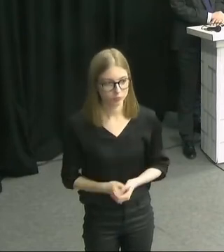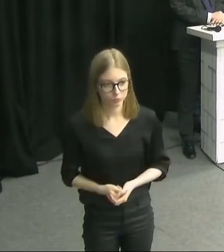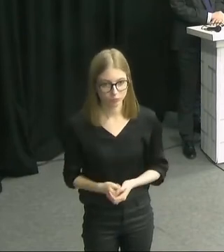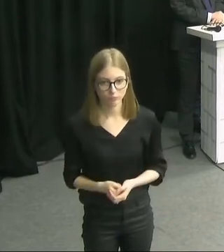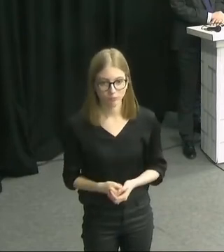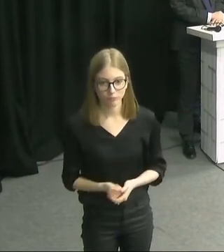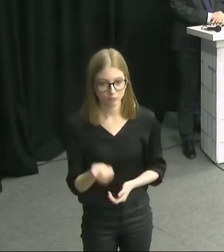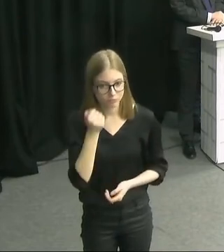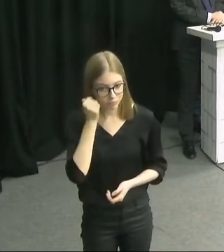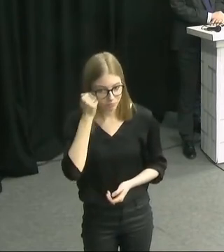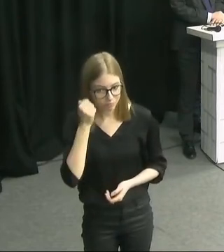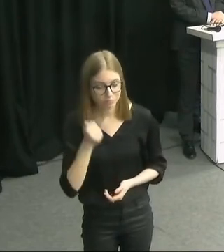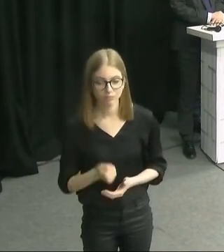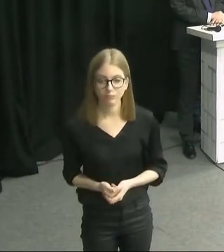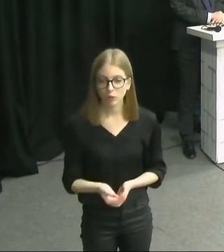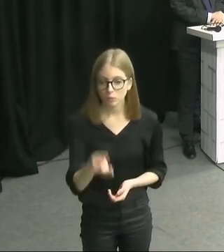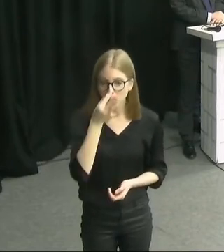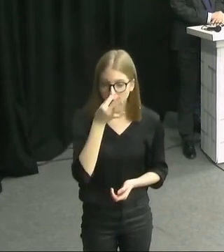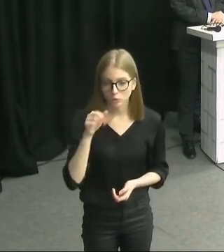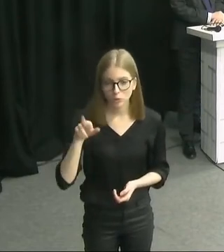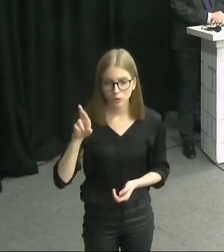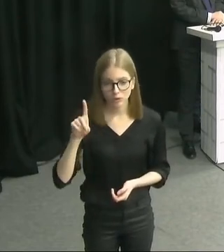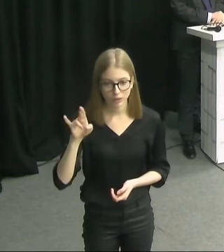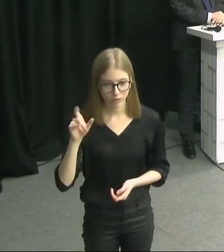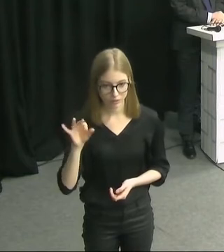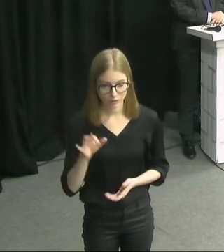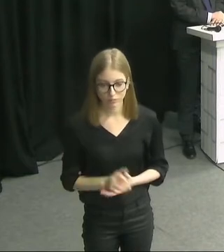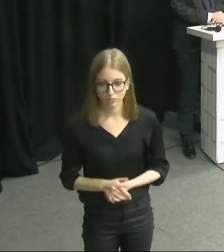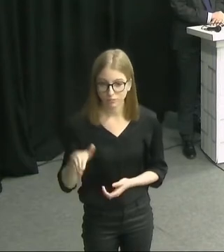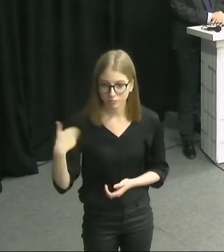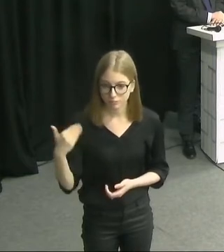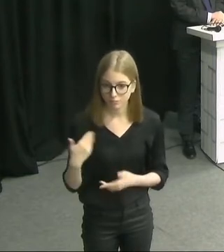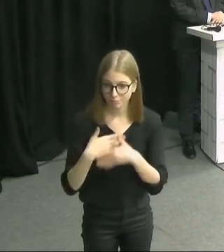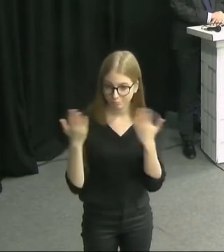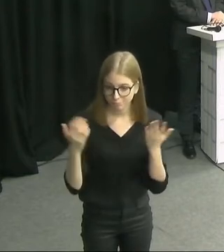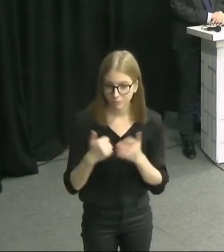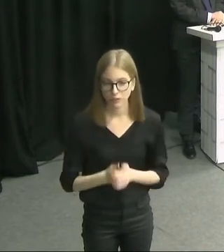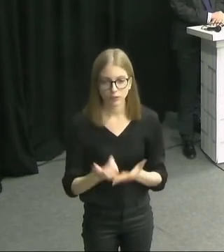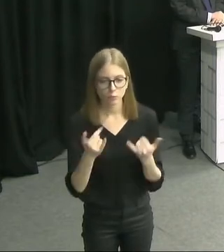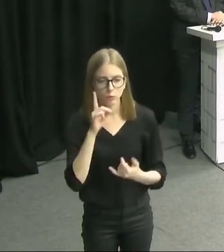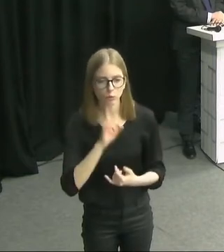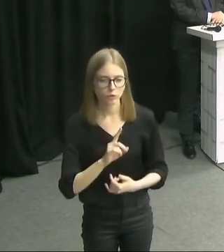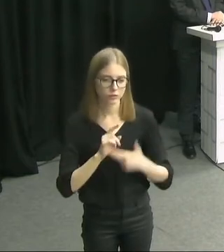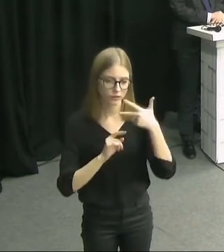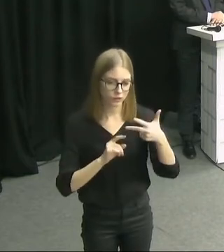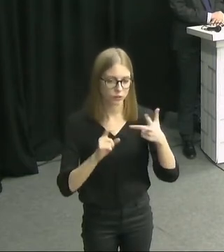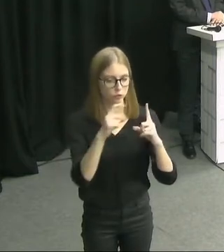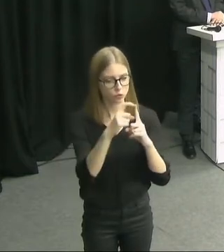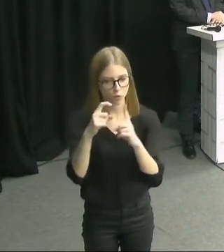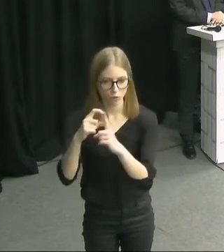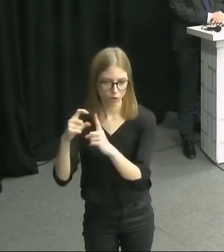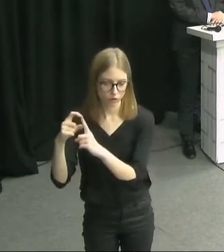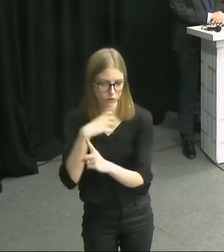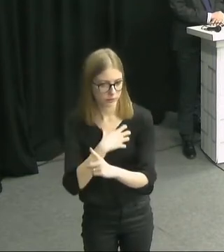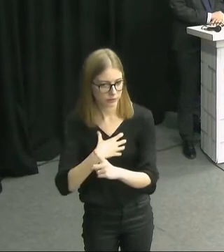you. Thank you, Professor Rimvidas. Thank you. Good afternoon. Three keywords that come to mind